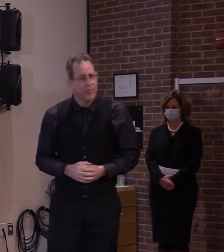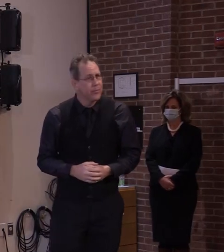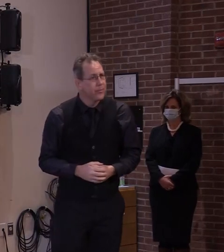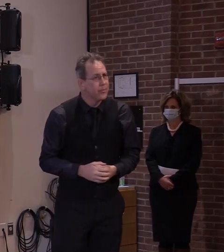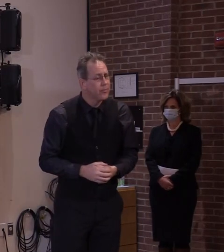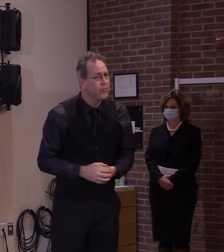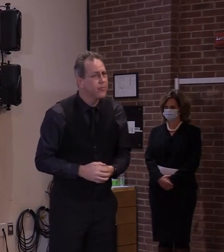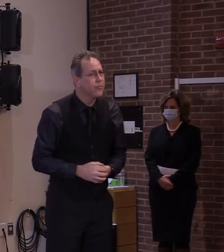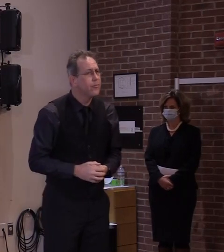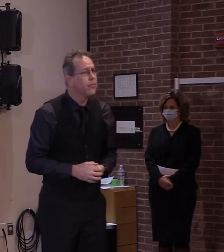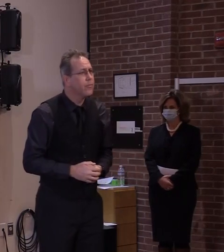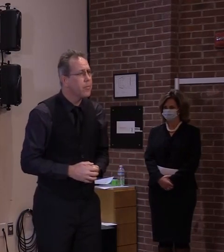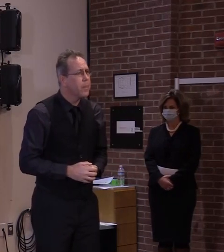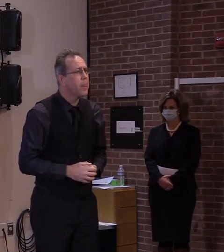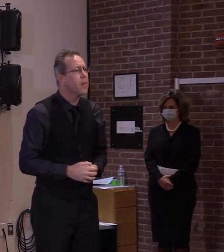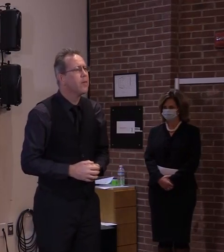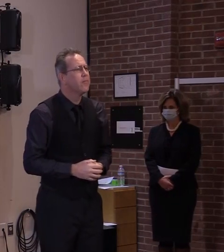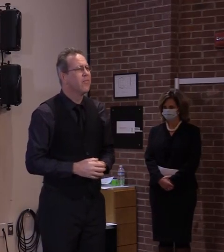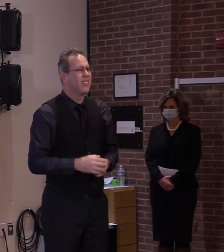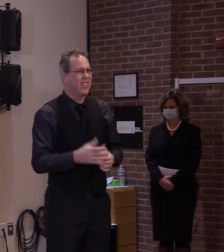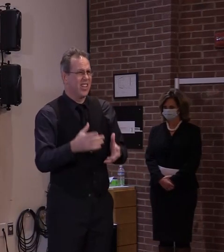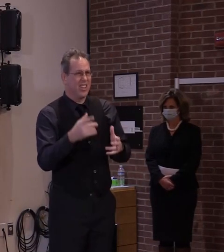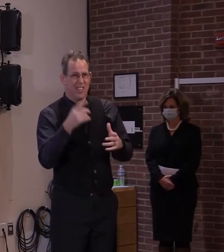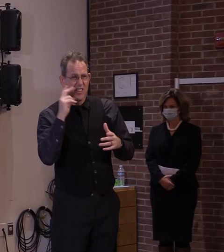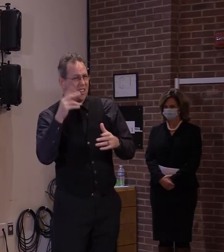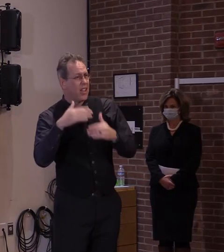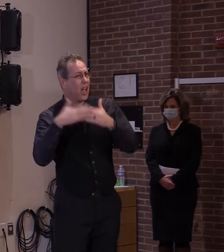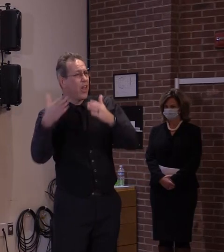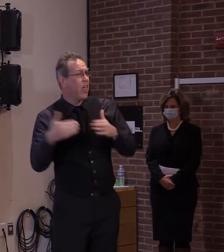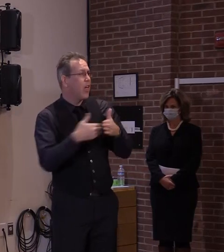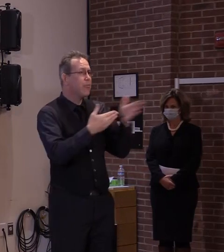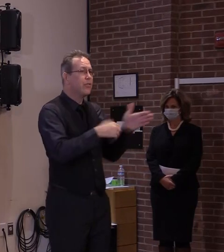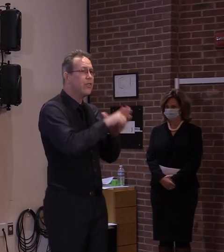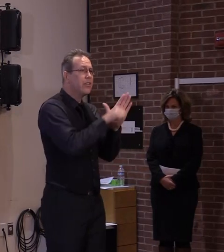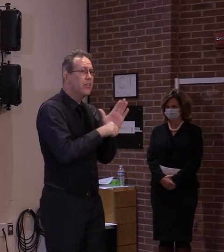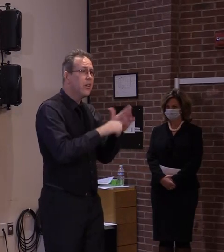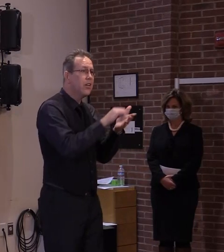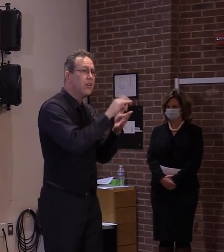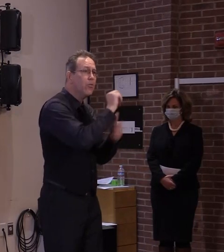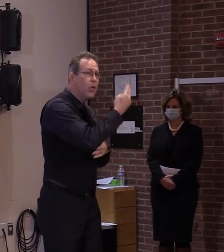as the governor said, we anticipate cases will rise over the next